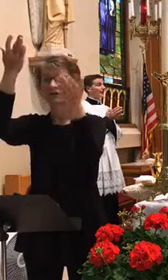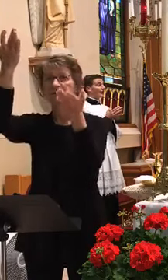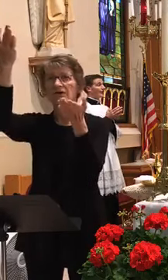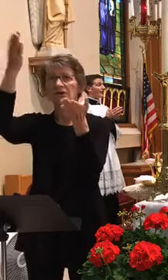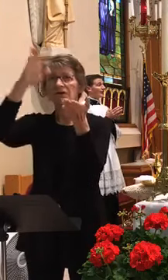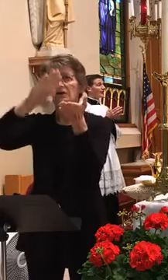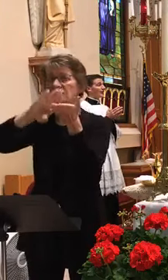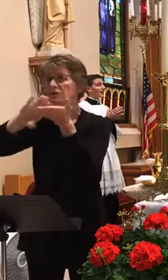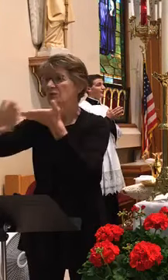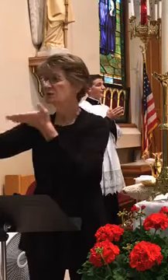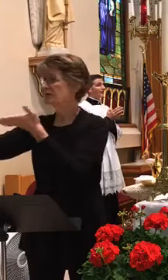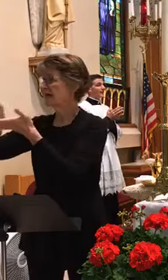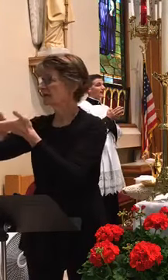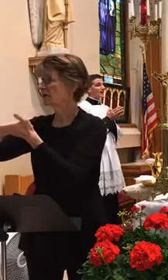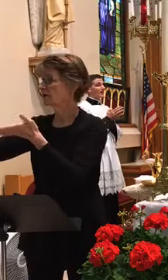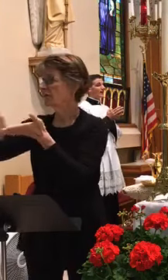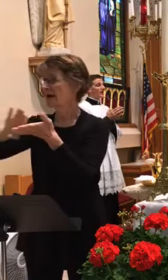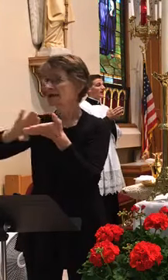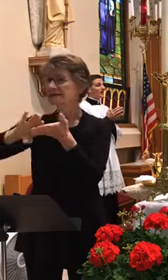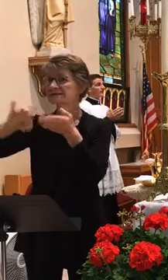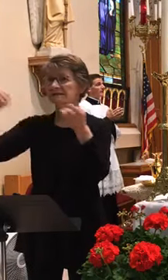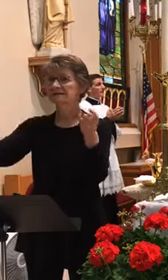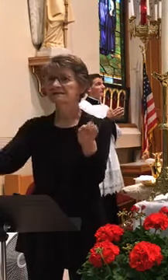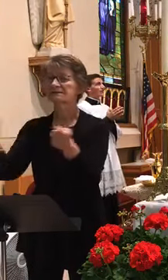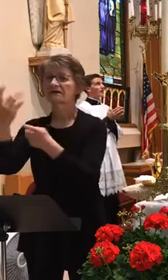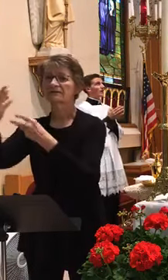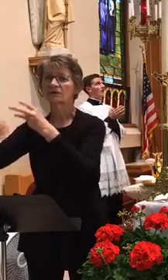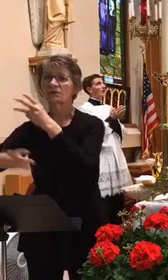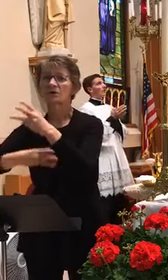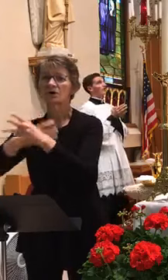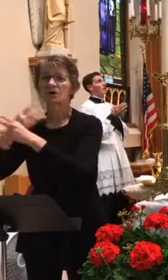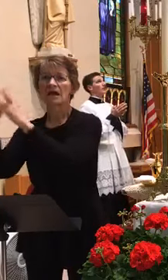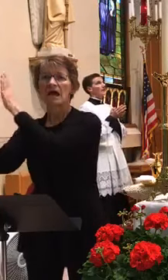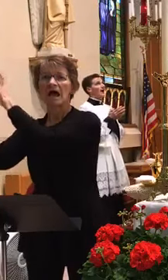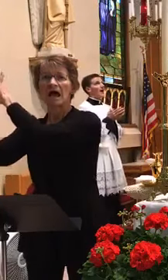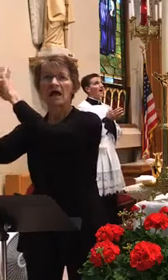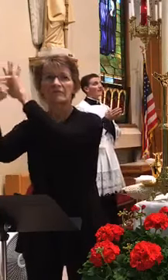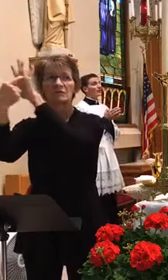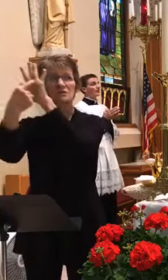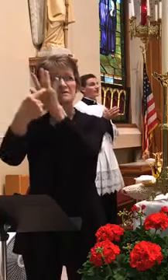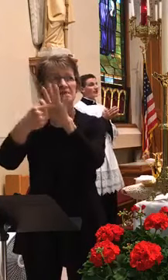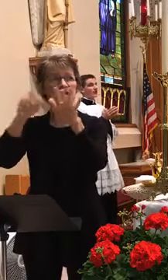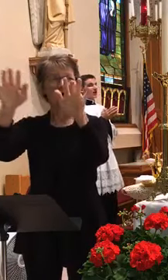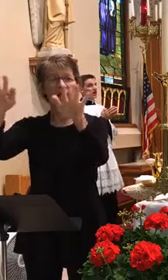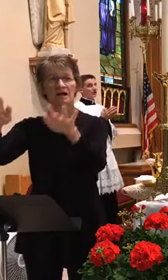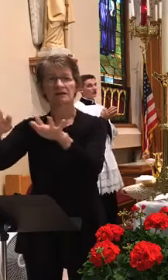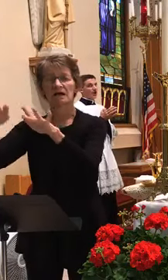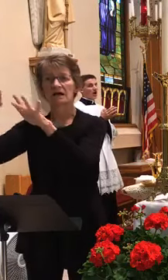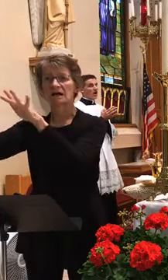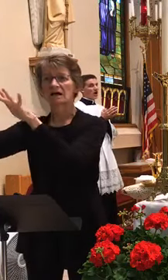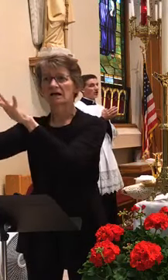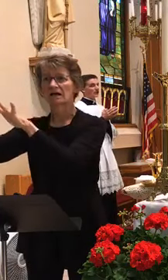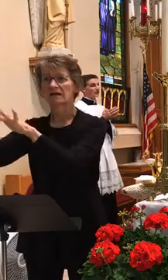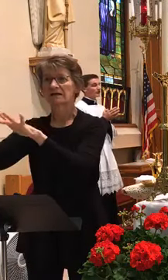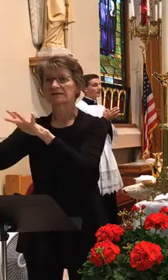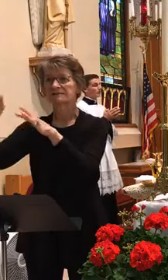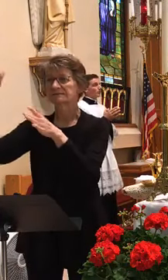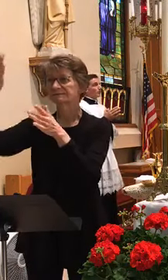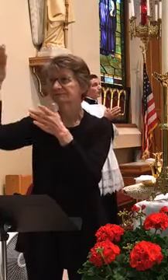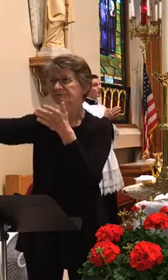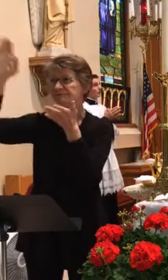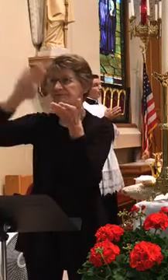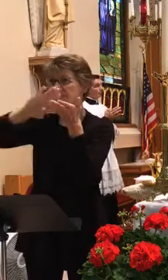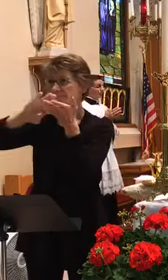Father, you take away the sins of the world, have mercy on